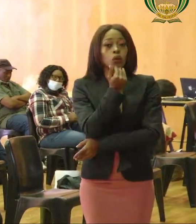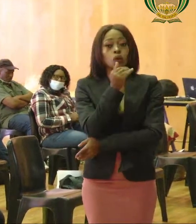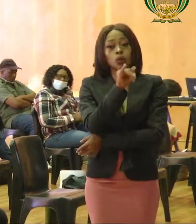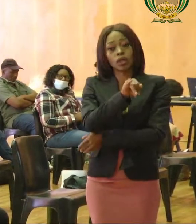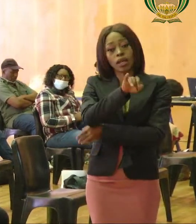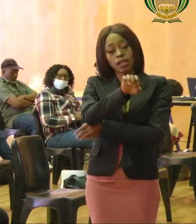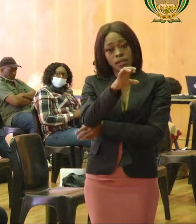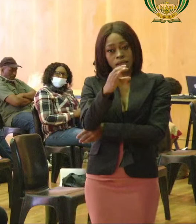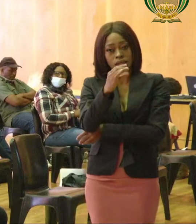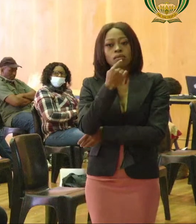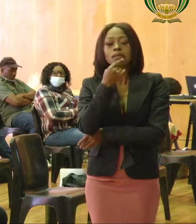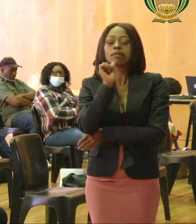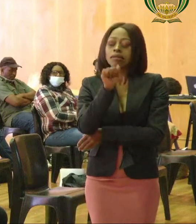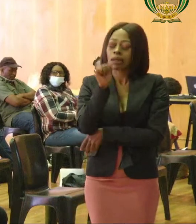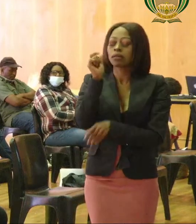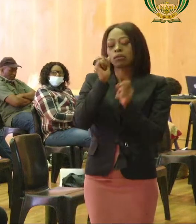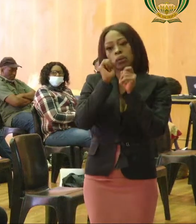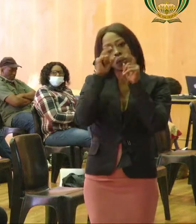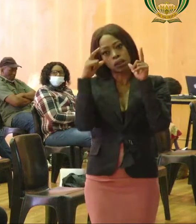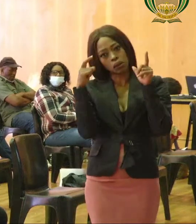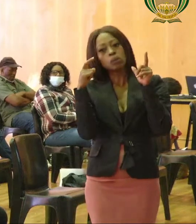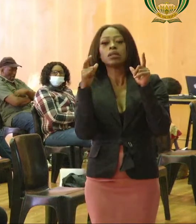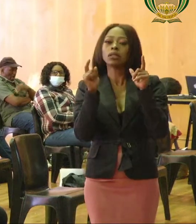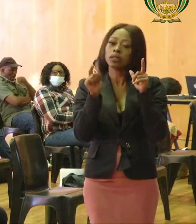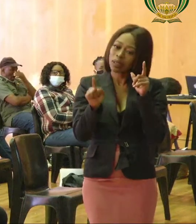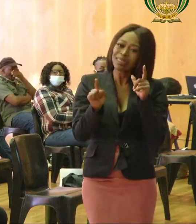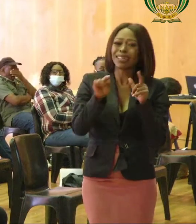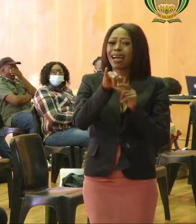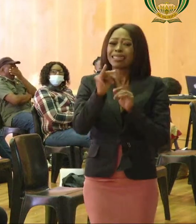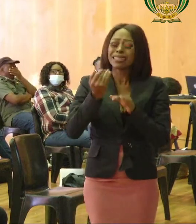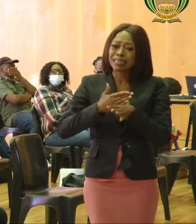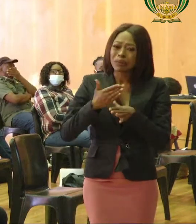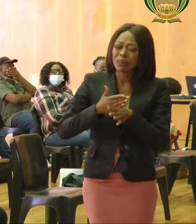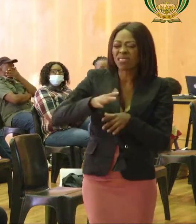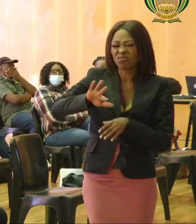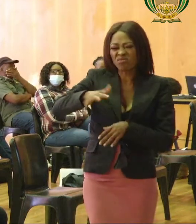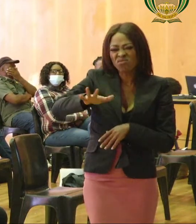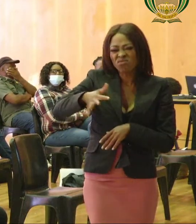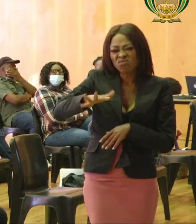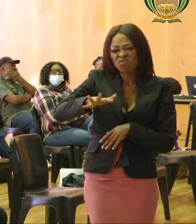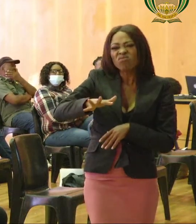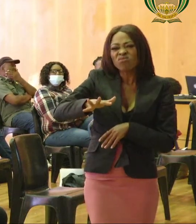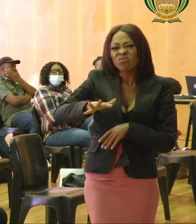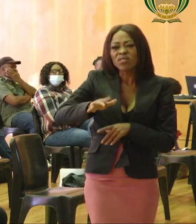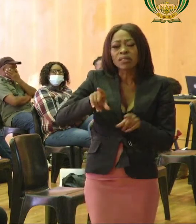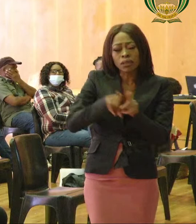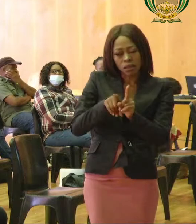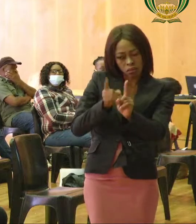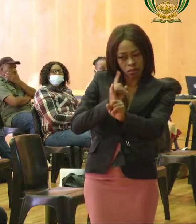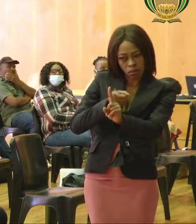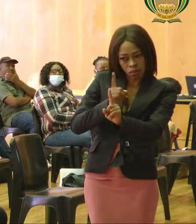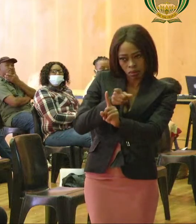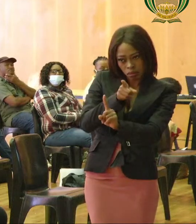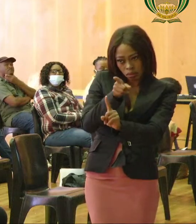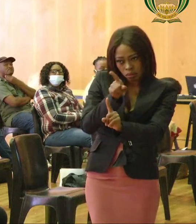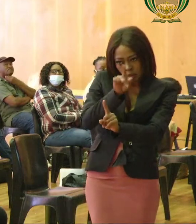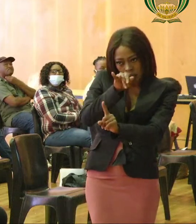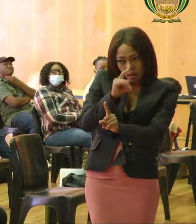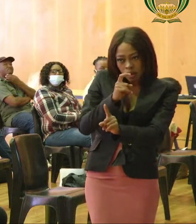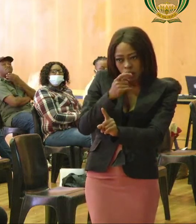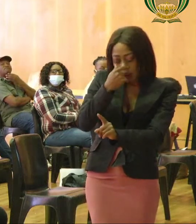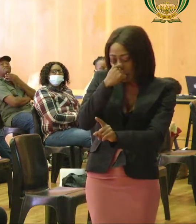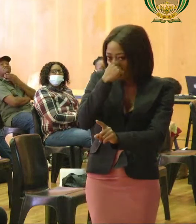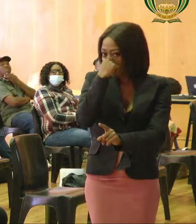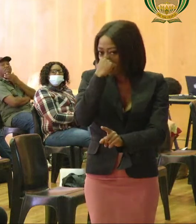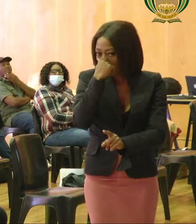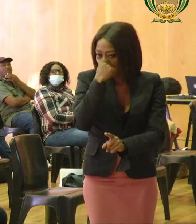IEC that we are aware that is failing, and we also suspect that it's used by